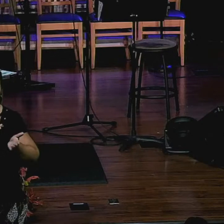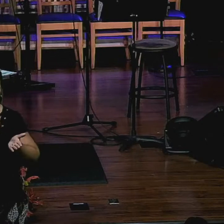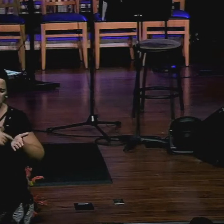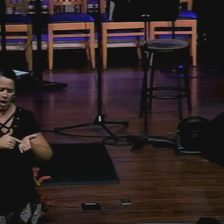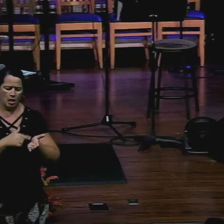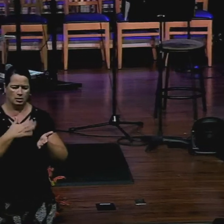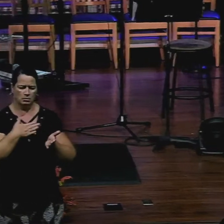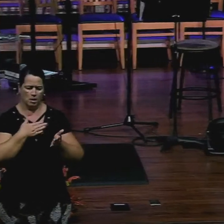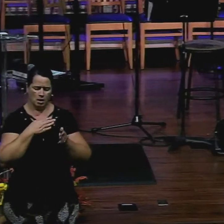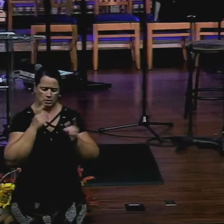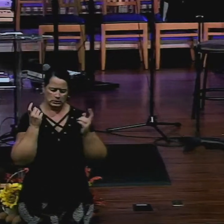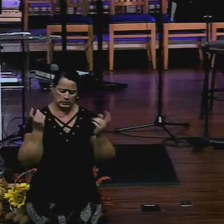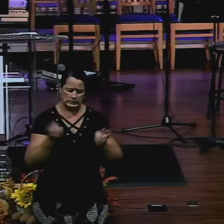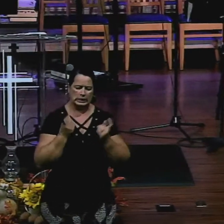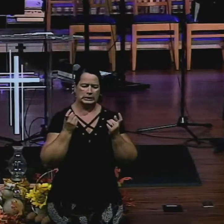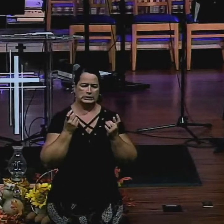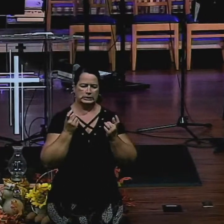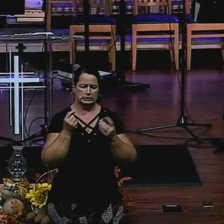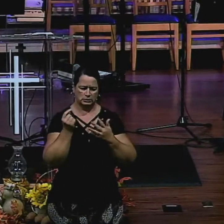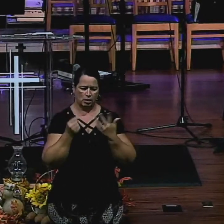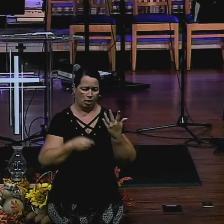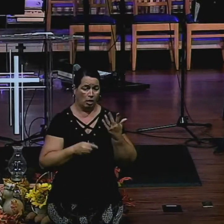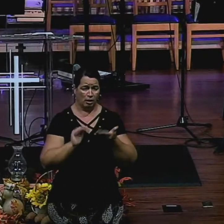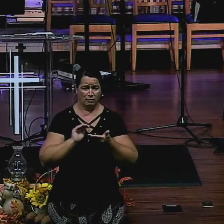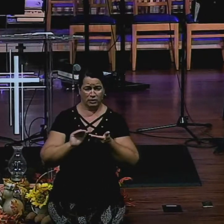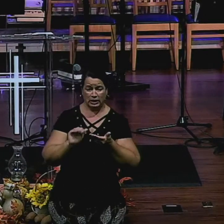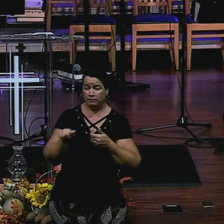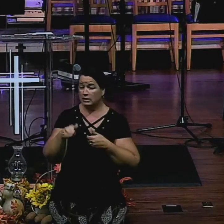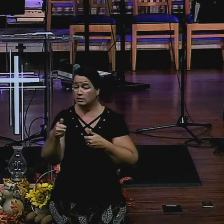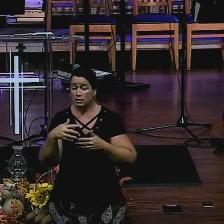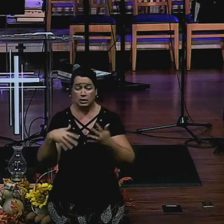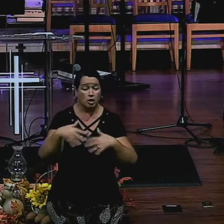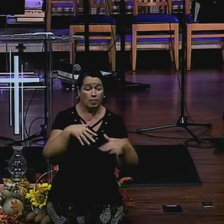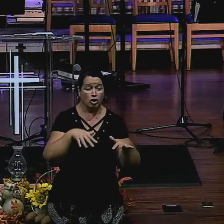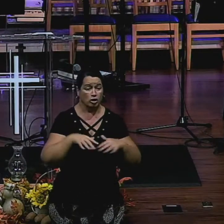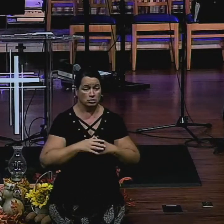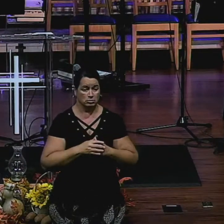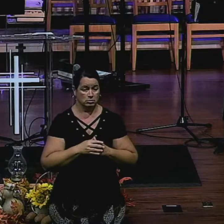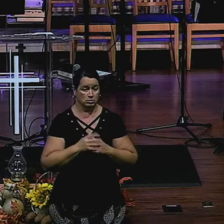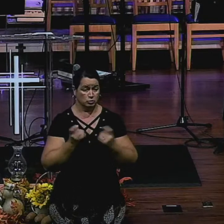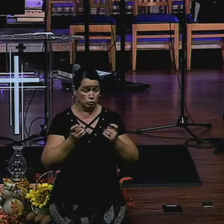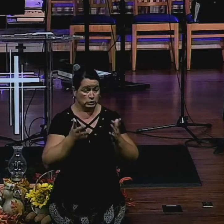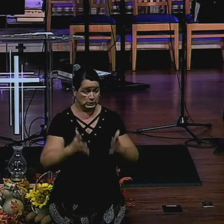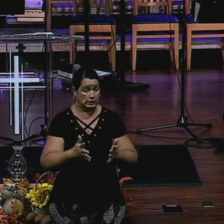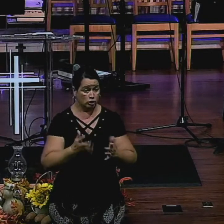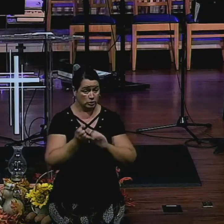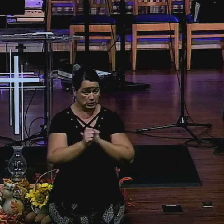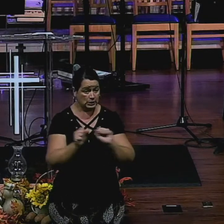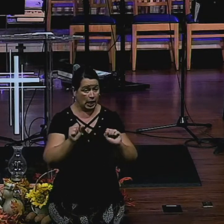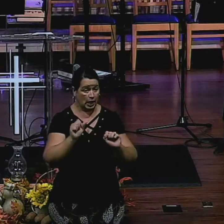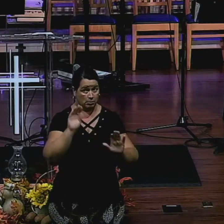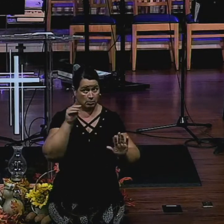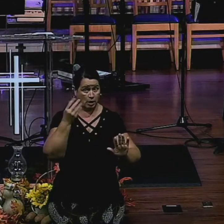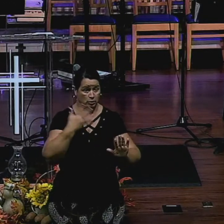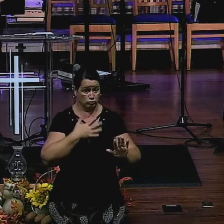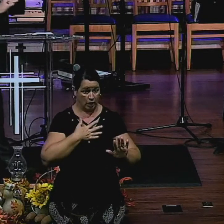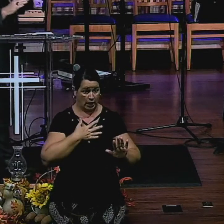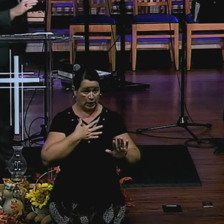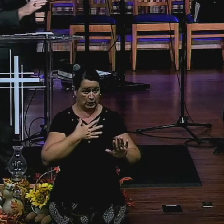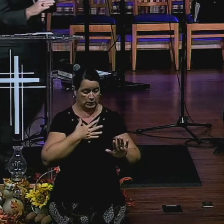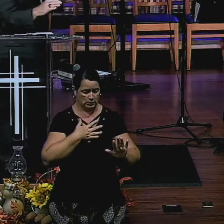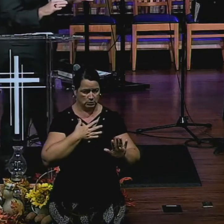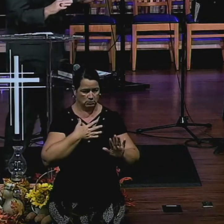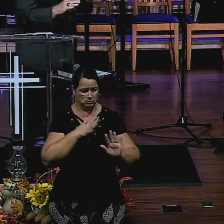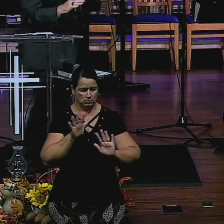our trespasses, our sins, just like we're forgiven others. We're sinners saved by grace alone, through faith alone, in Christ alone. We have no right to withhold your grace from